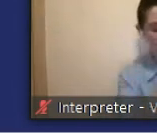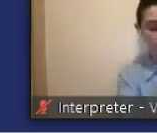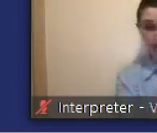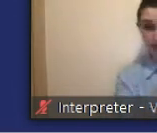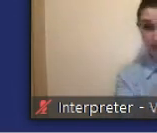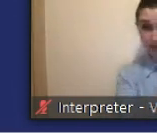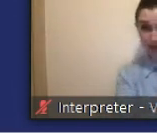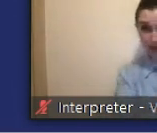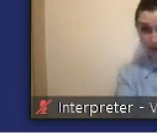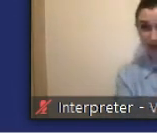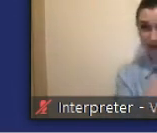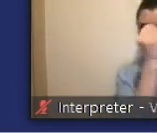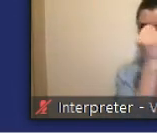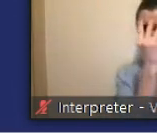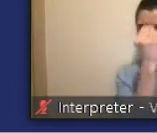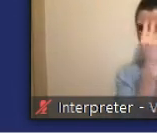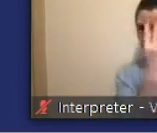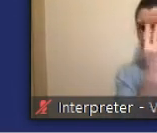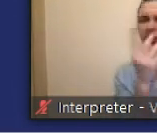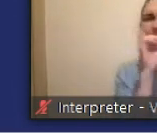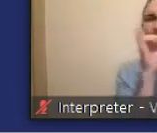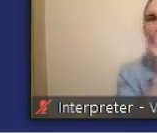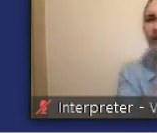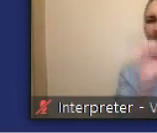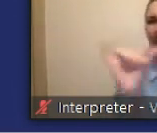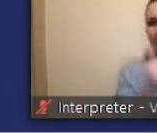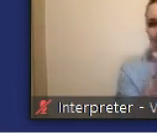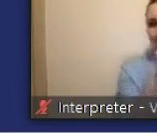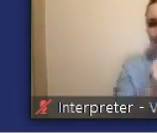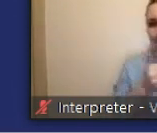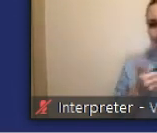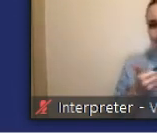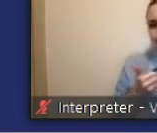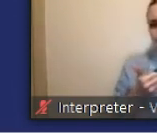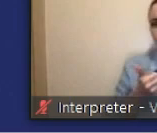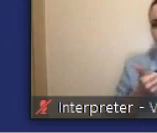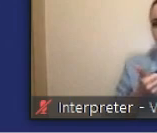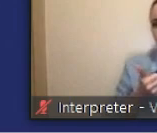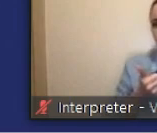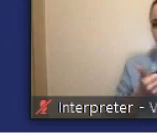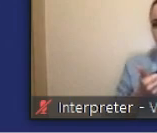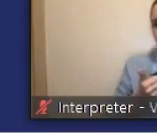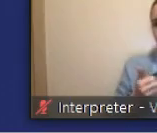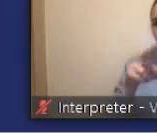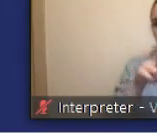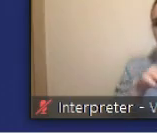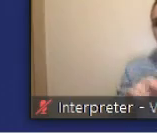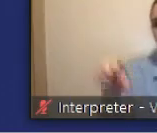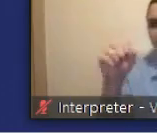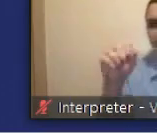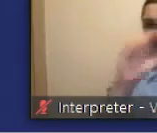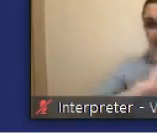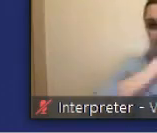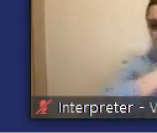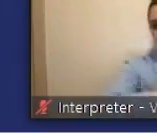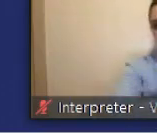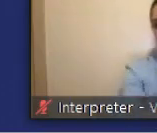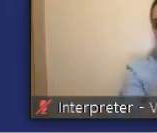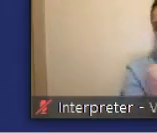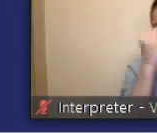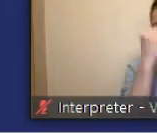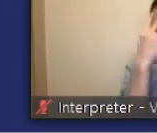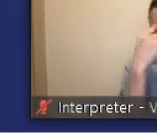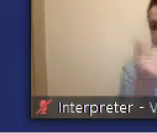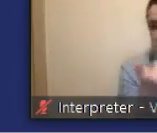bit behind US data, especially when we're looking at the US statistics and the rates of hospitalization across the country. So these data, though they were